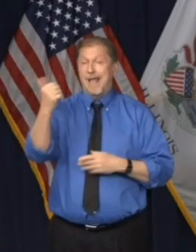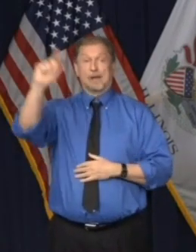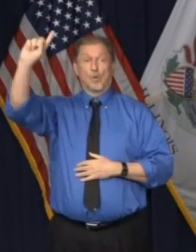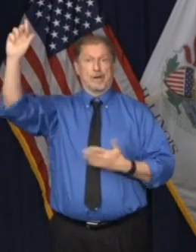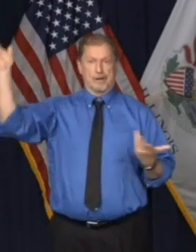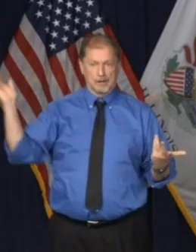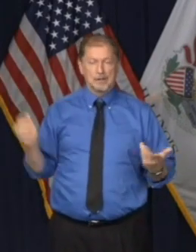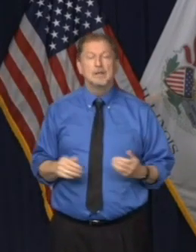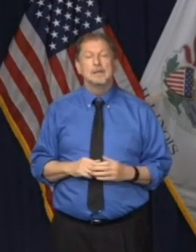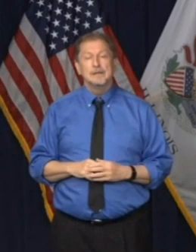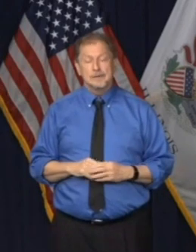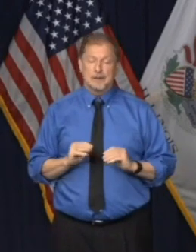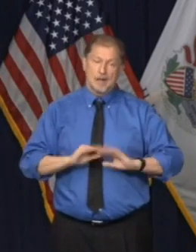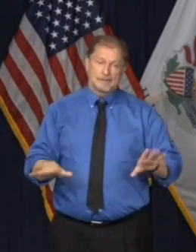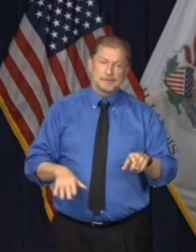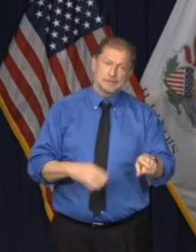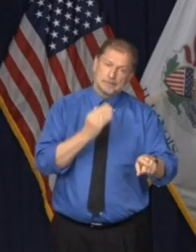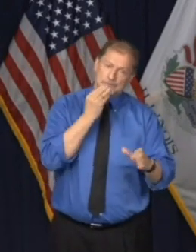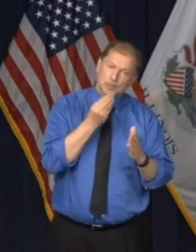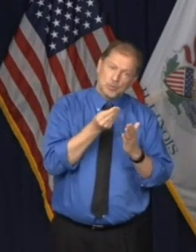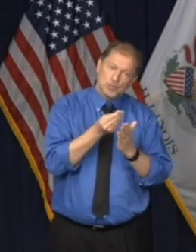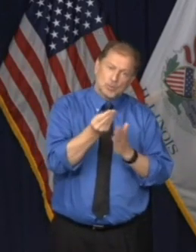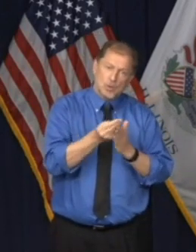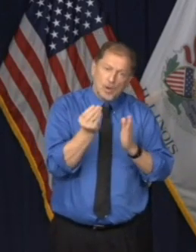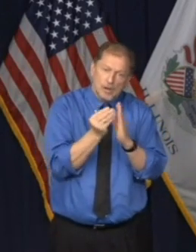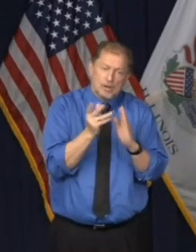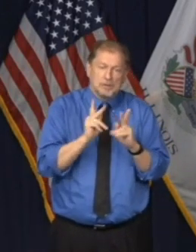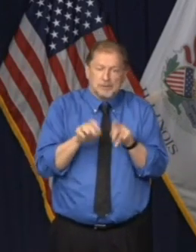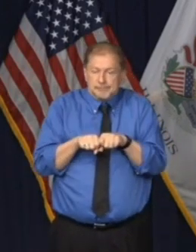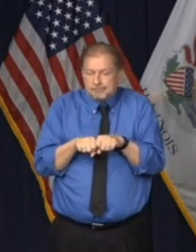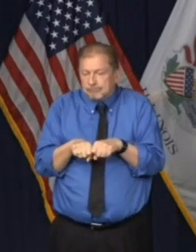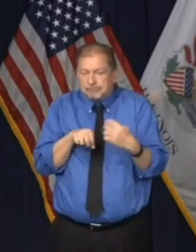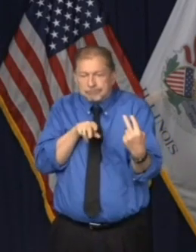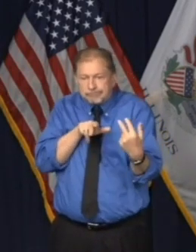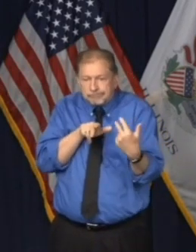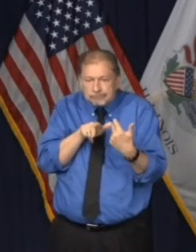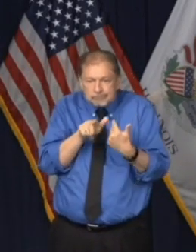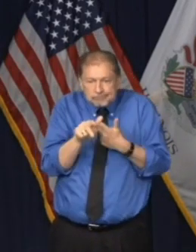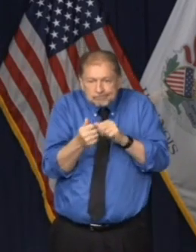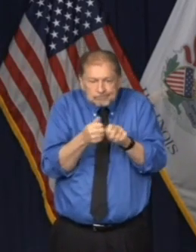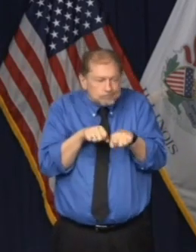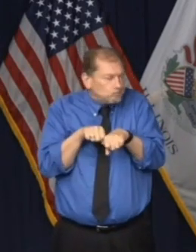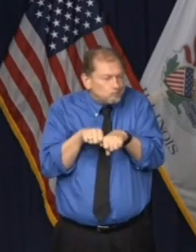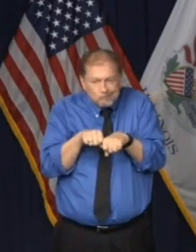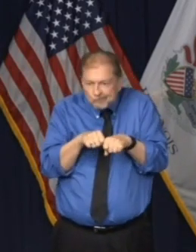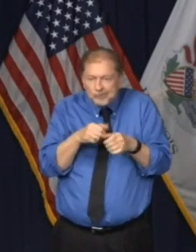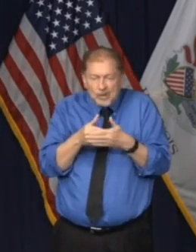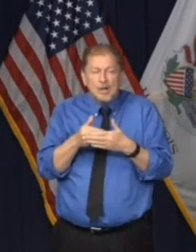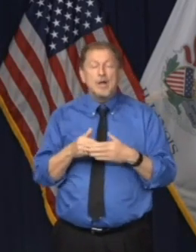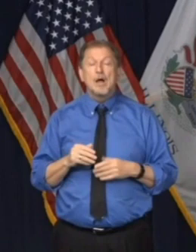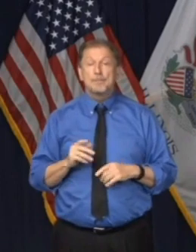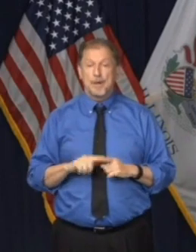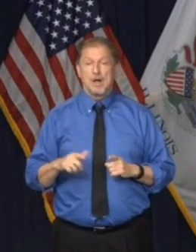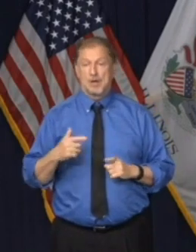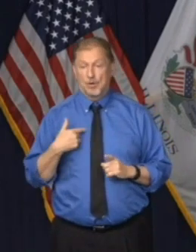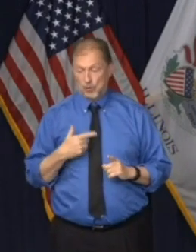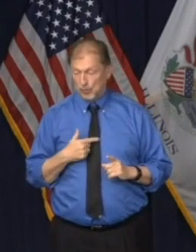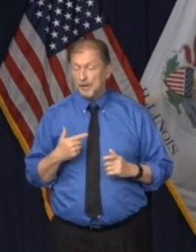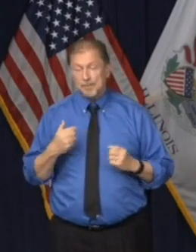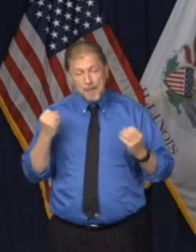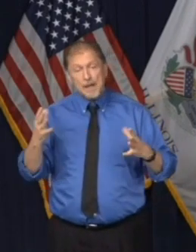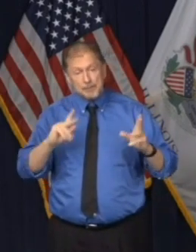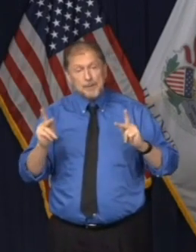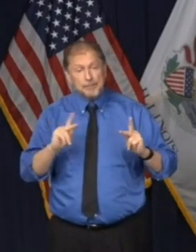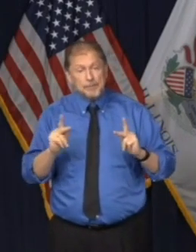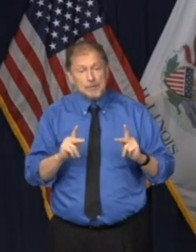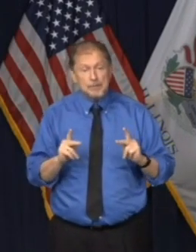anyway, at grocery stores. And so we have a number of very good actors, honestly, out there who are grocery stores who are doing the right things. They're